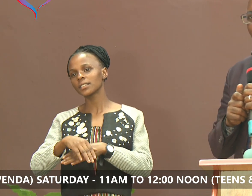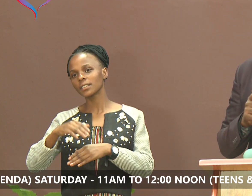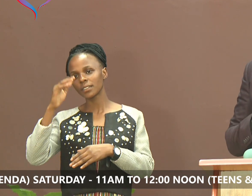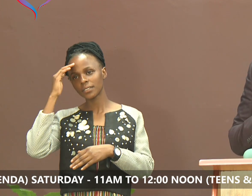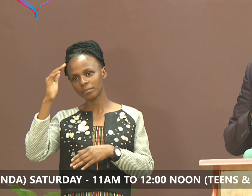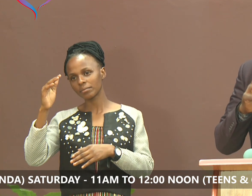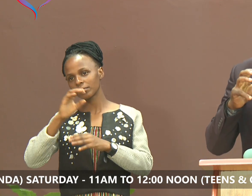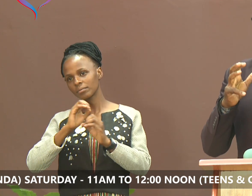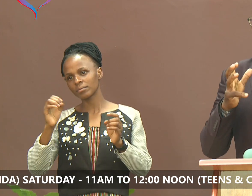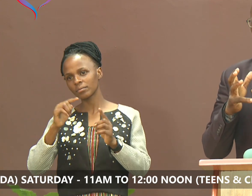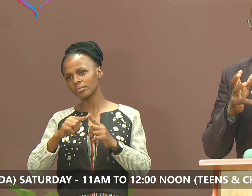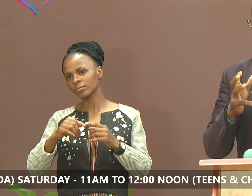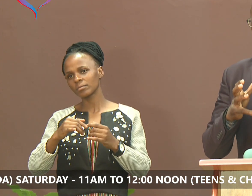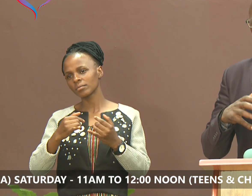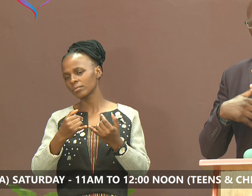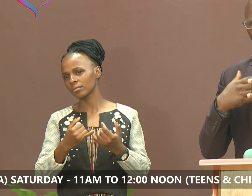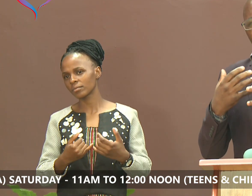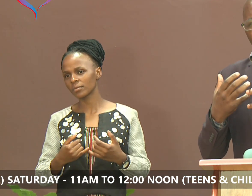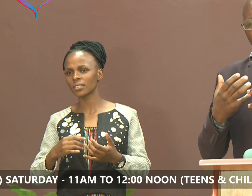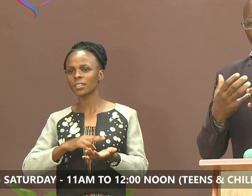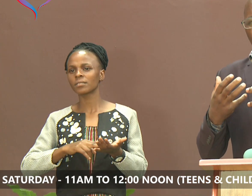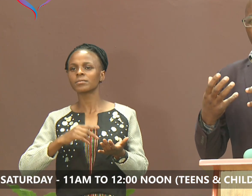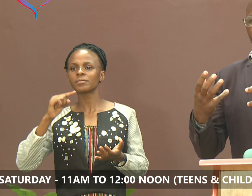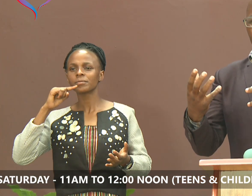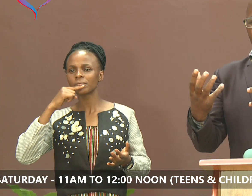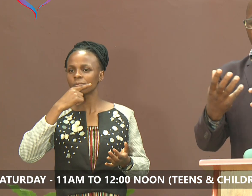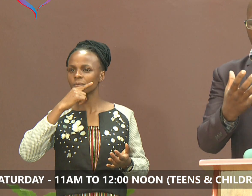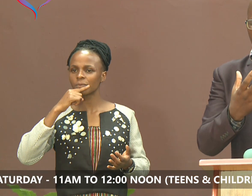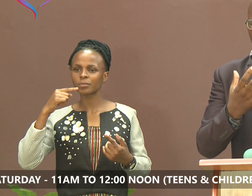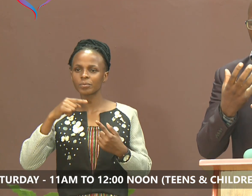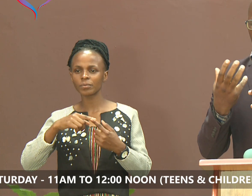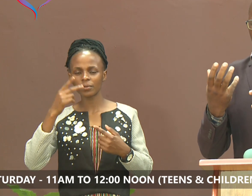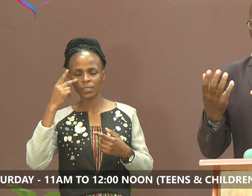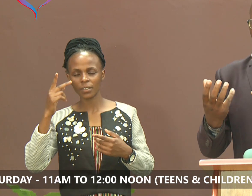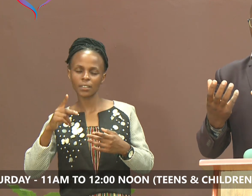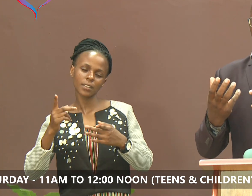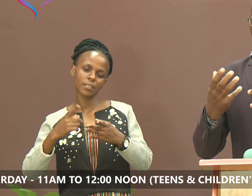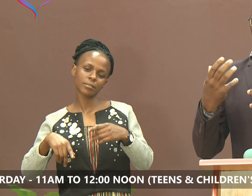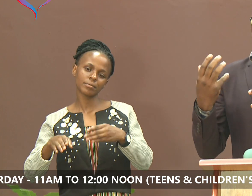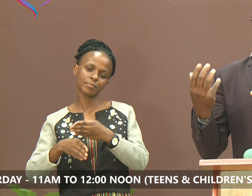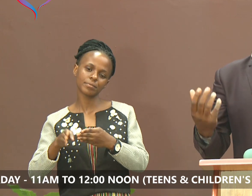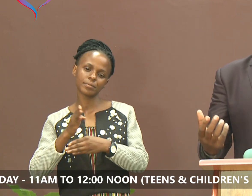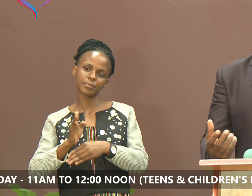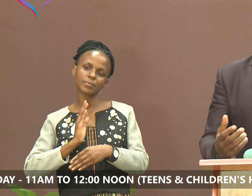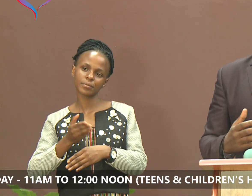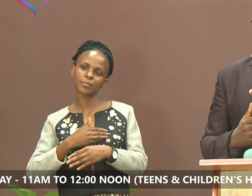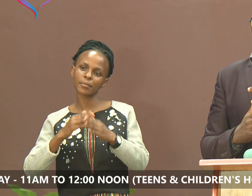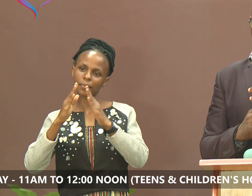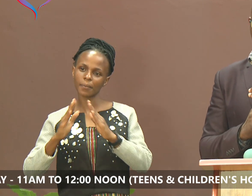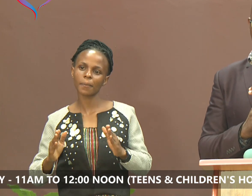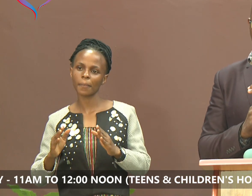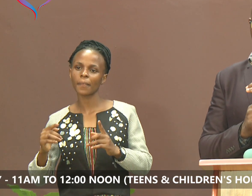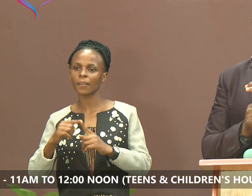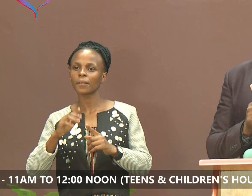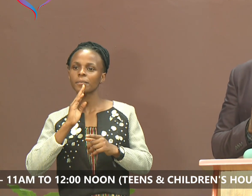nkoma waka. I want you to know about to consider social media okulaba nti ezimba amakaga fe ezimba families afe